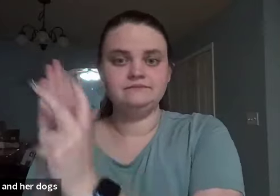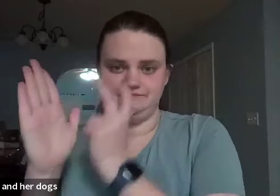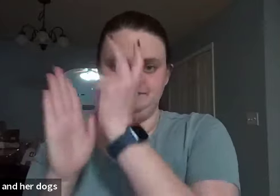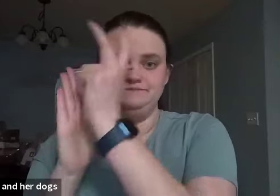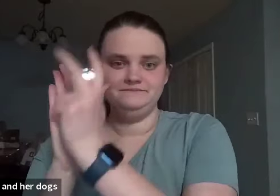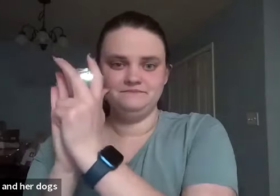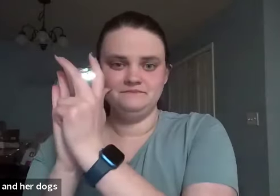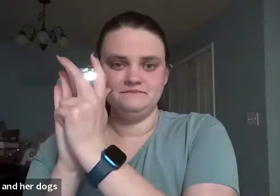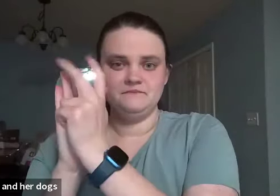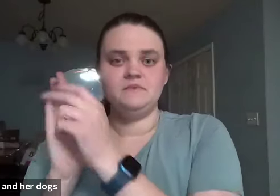Mm-hmm.